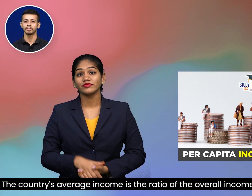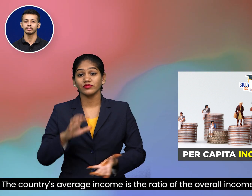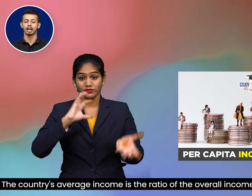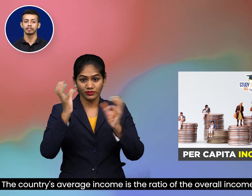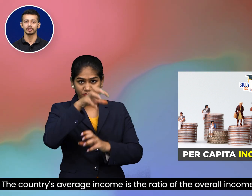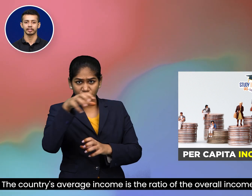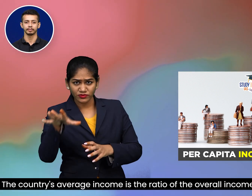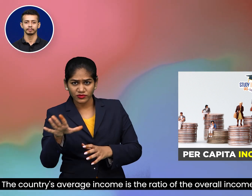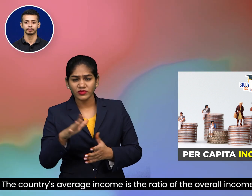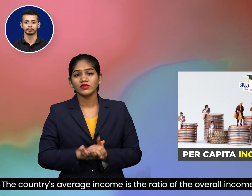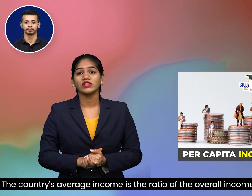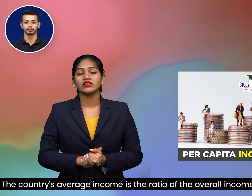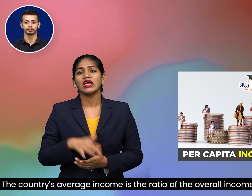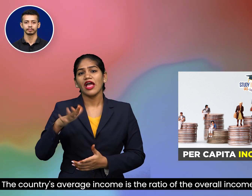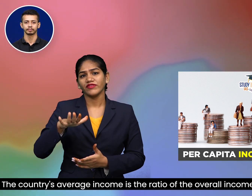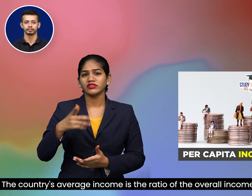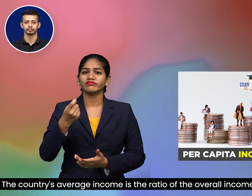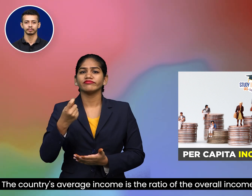The country's average income